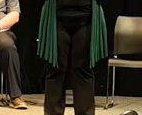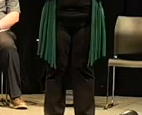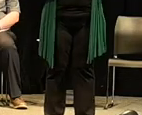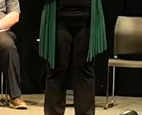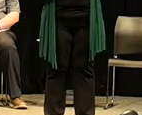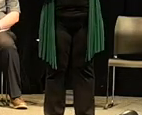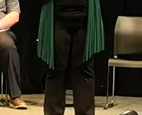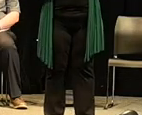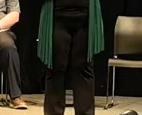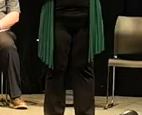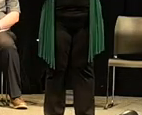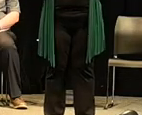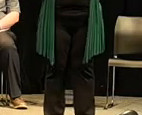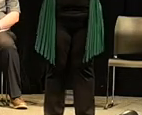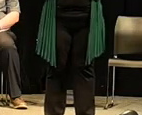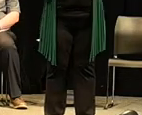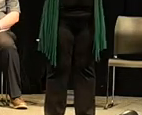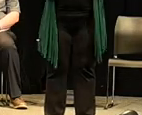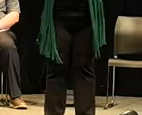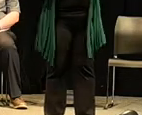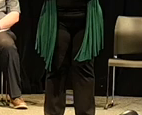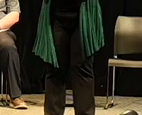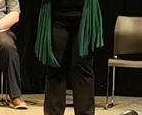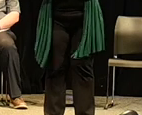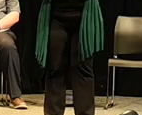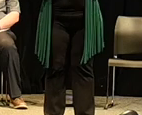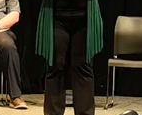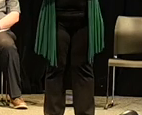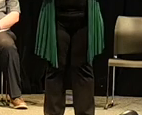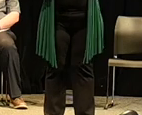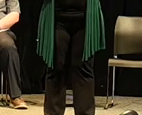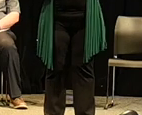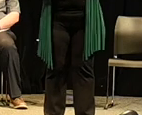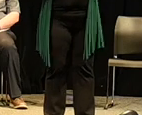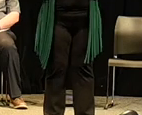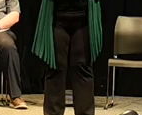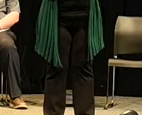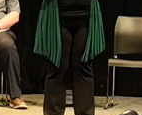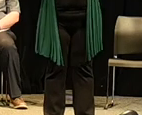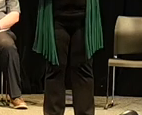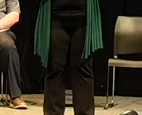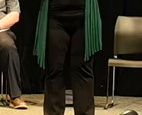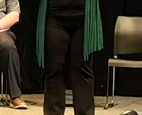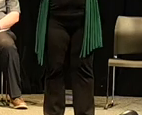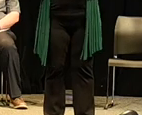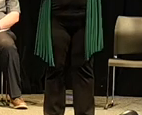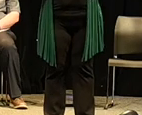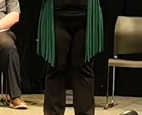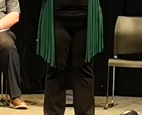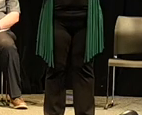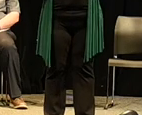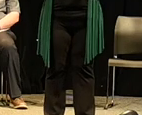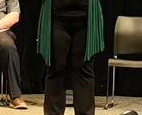have entitled Collaborate, because we want to see collaboration in this second cycle in